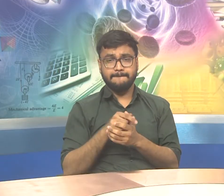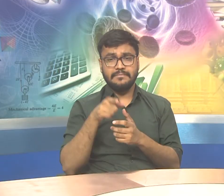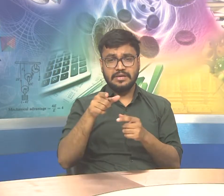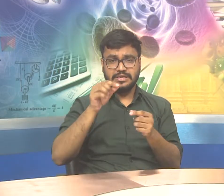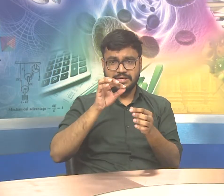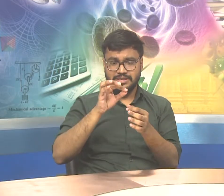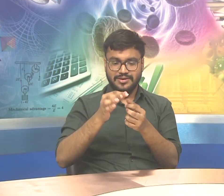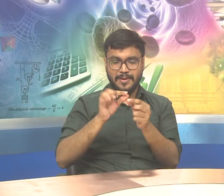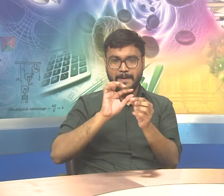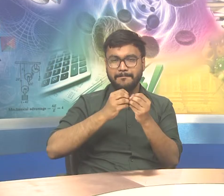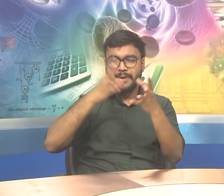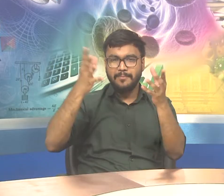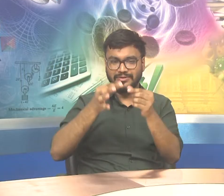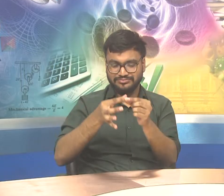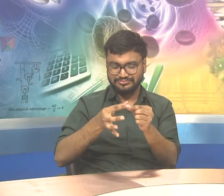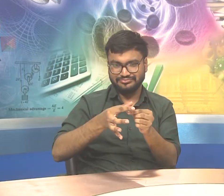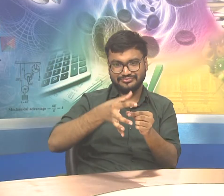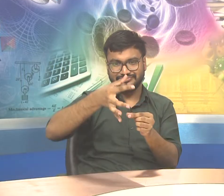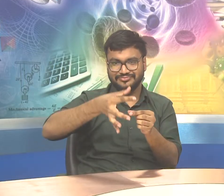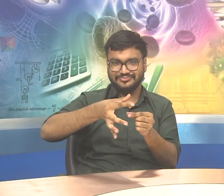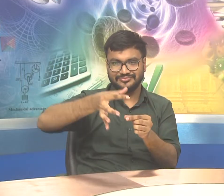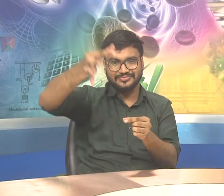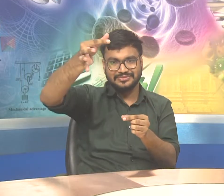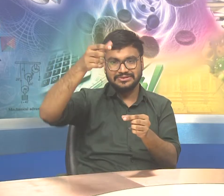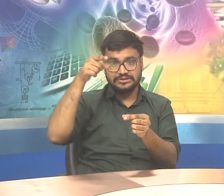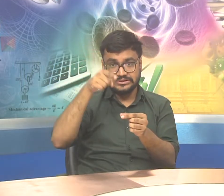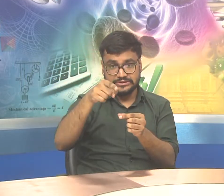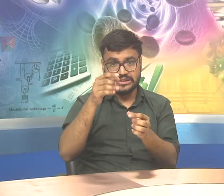And second, bursting of fireworks,